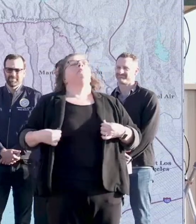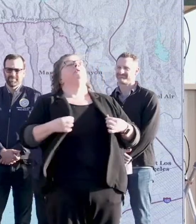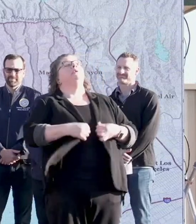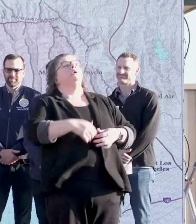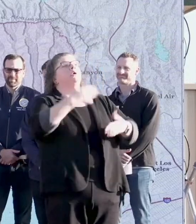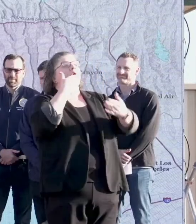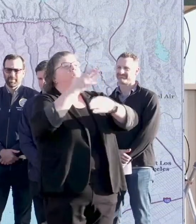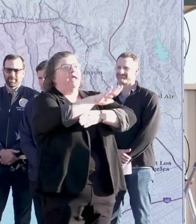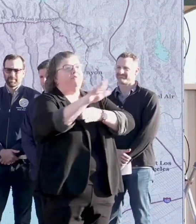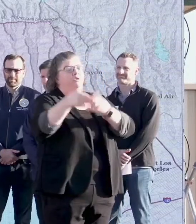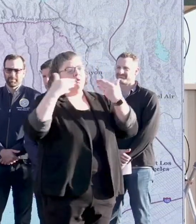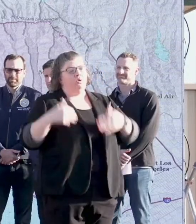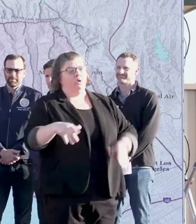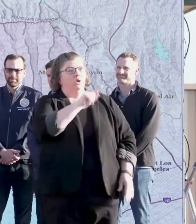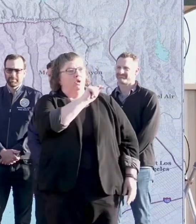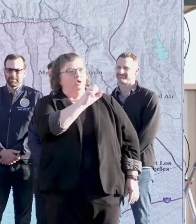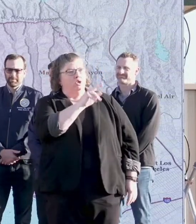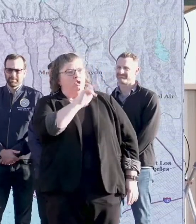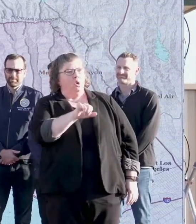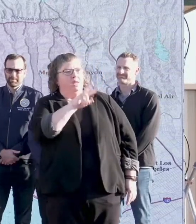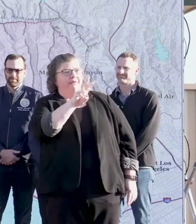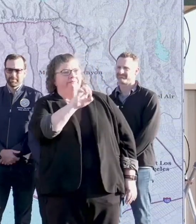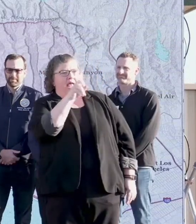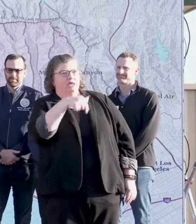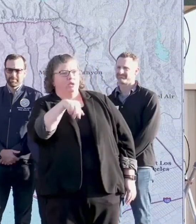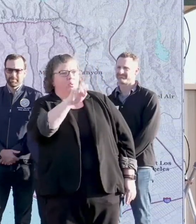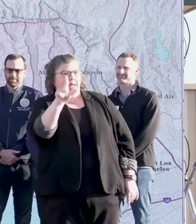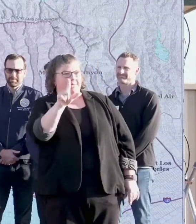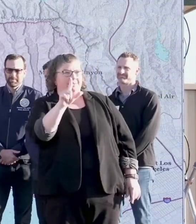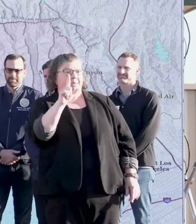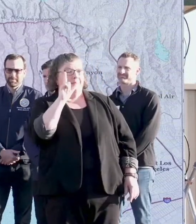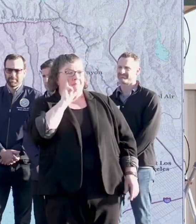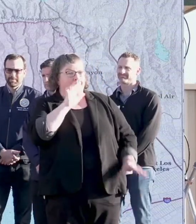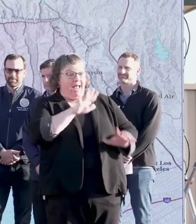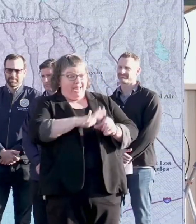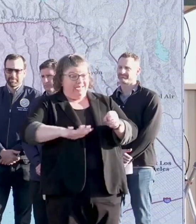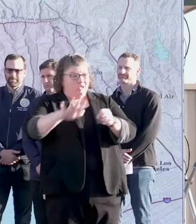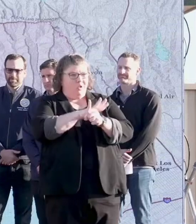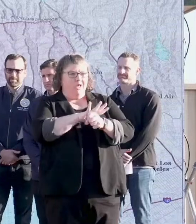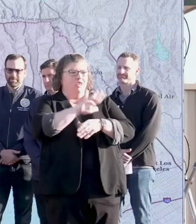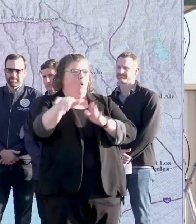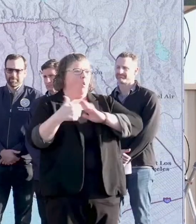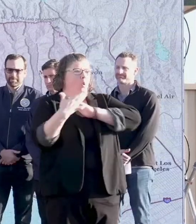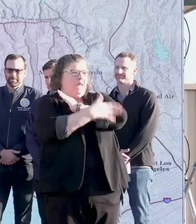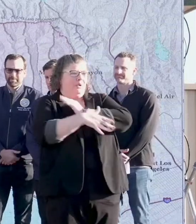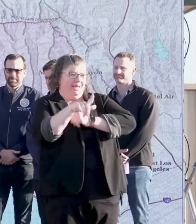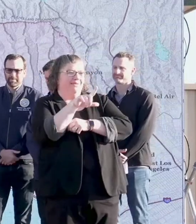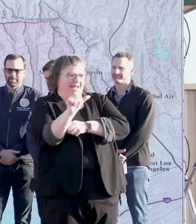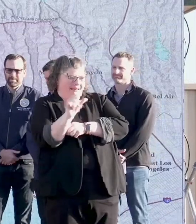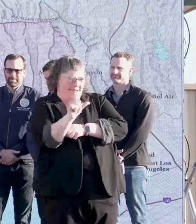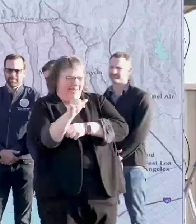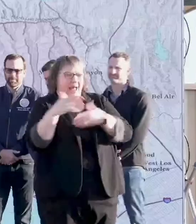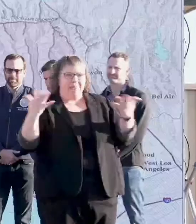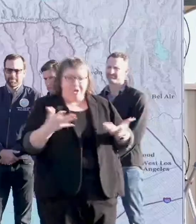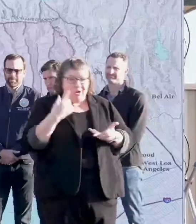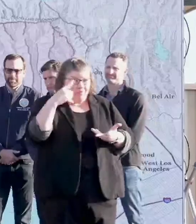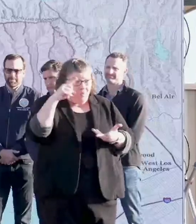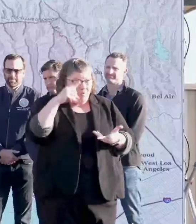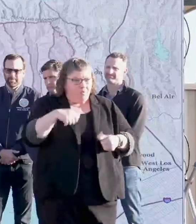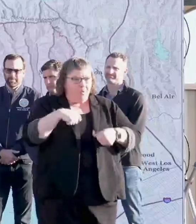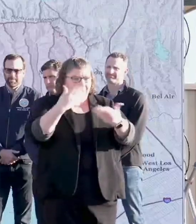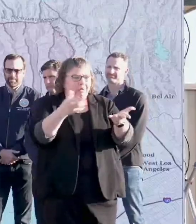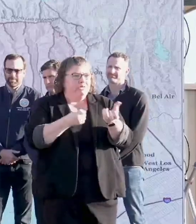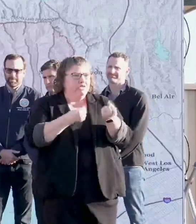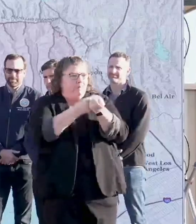Good afternoon. My name is Tony Vasquez, and my district is the whole county of LA. And I'm here to lend some support, especially